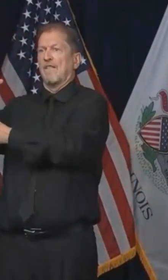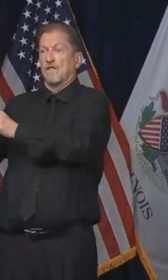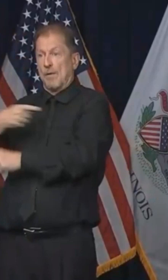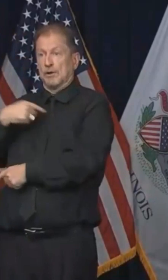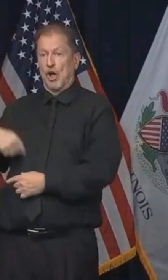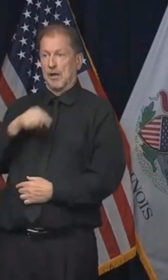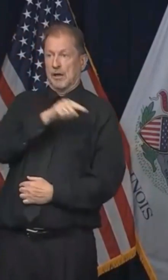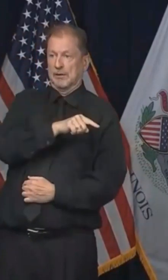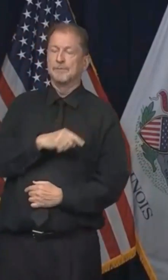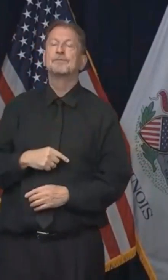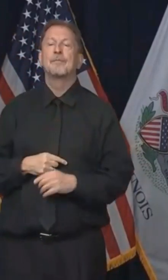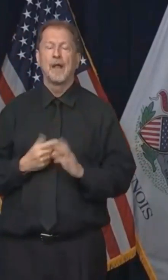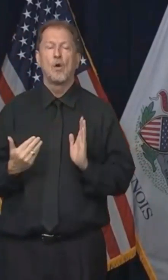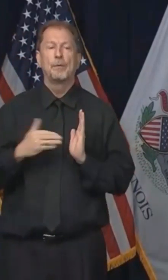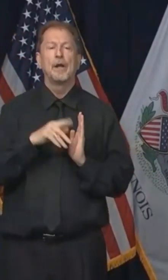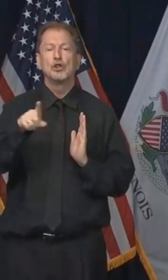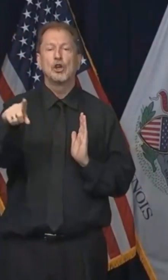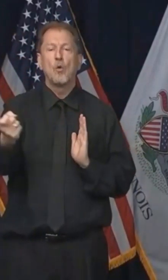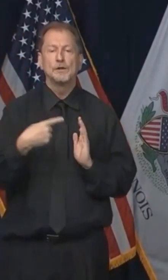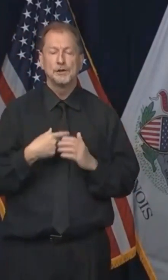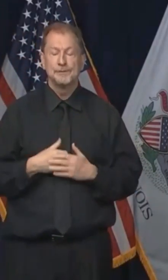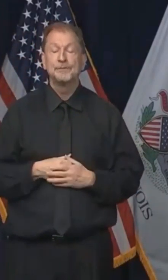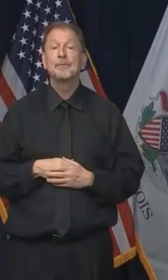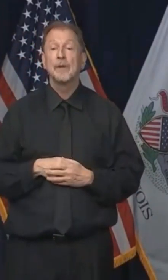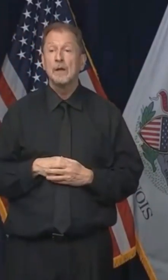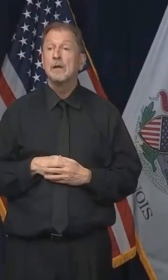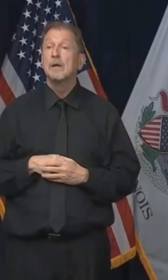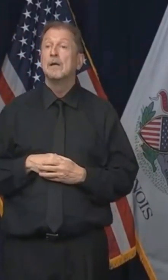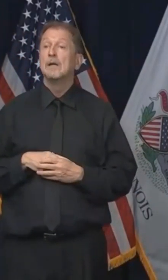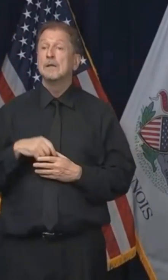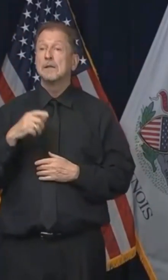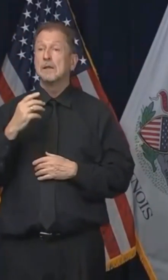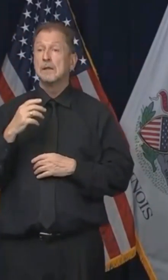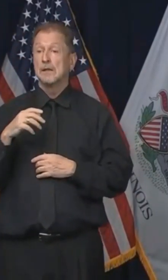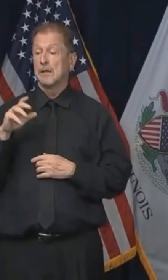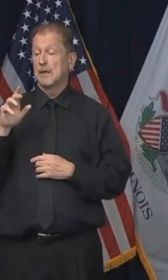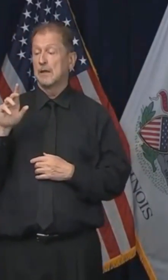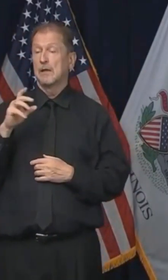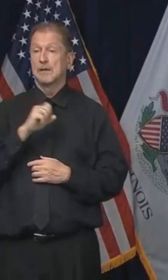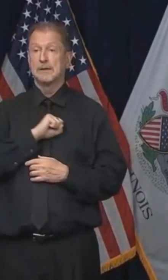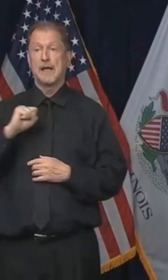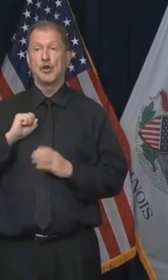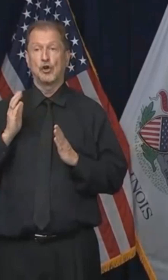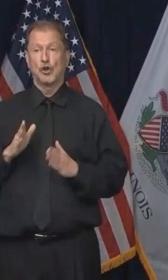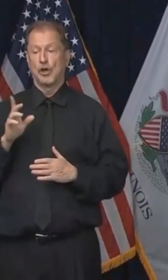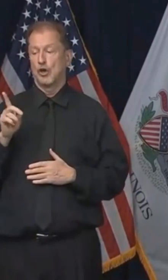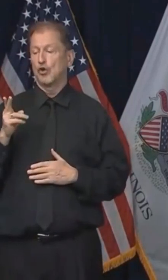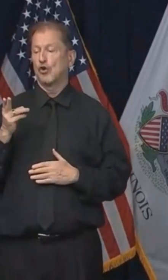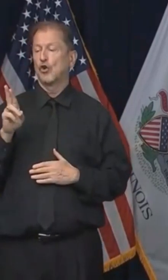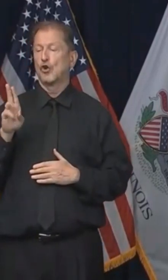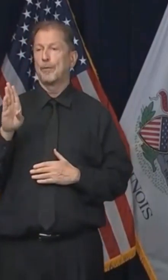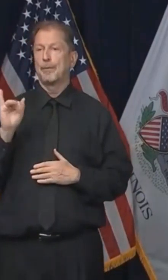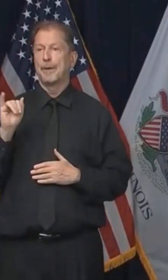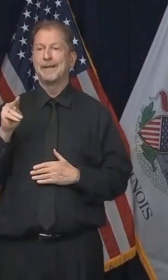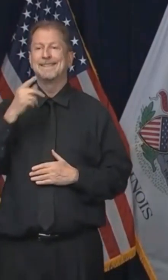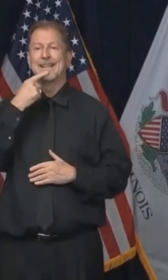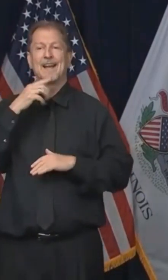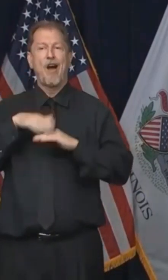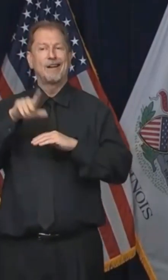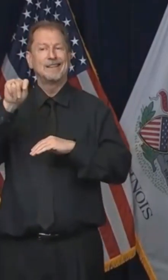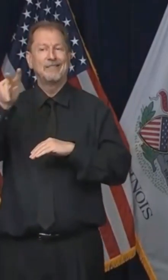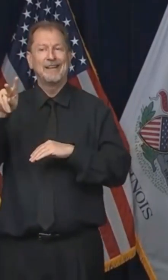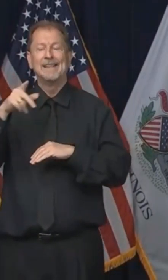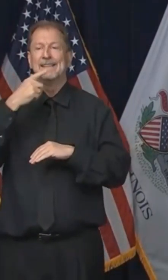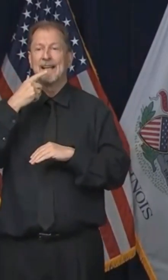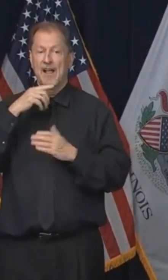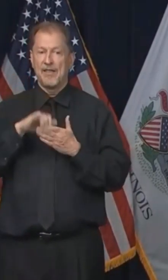Well, let me repeat the question for everybody. There was a question about comments that Senator Durbin made on national television about the